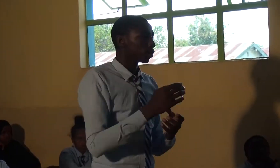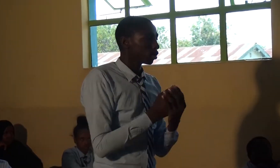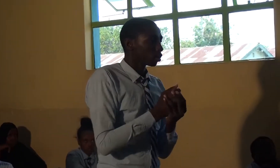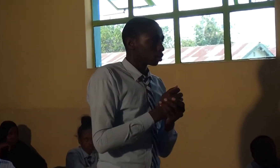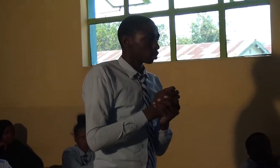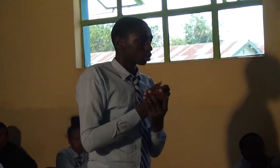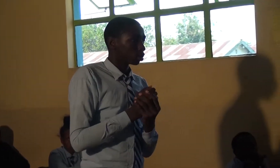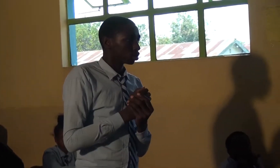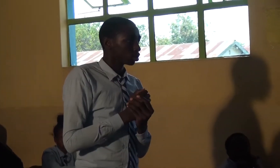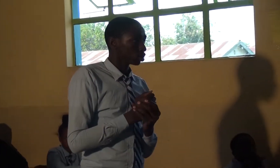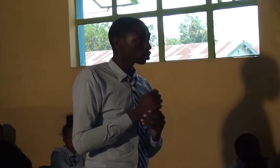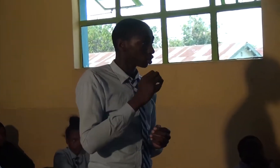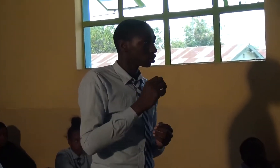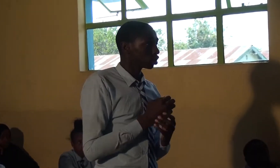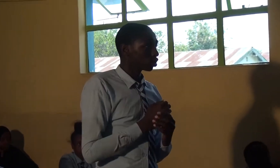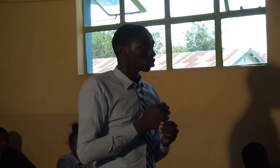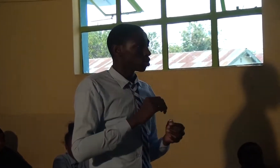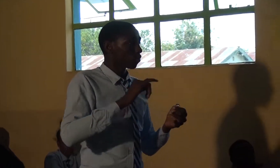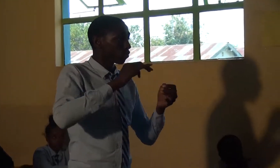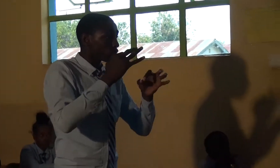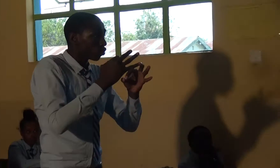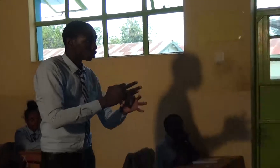So he forced Milanoi to